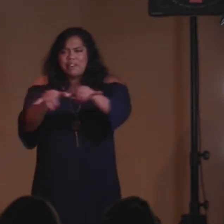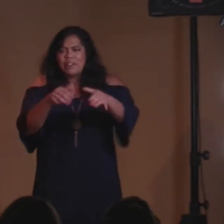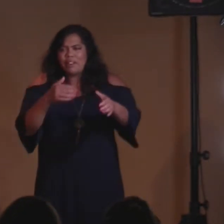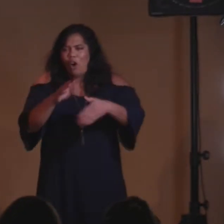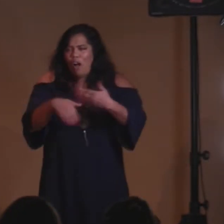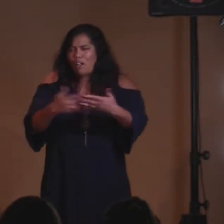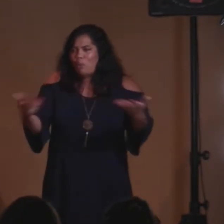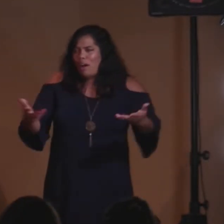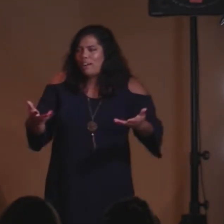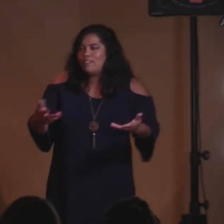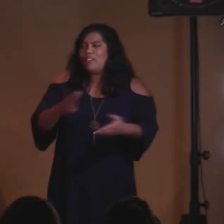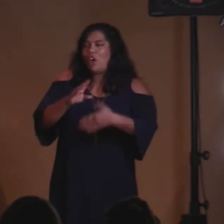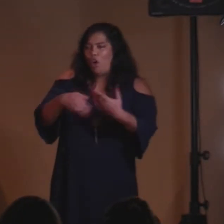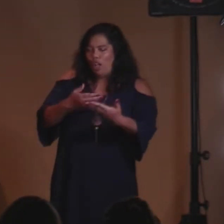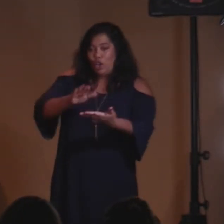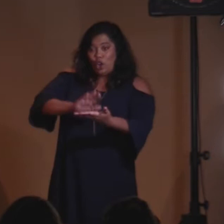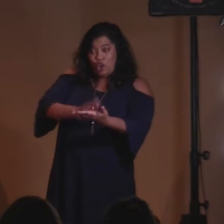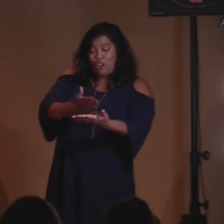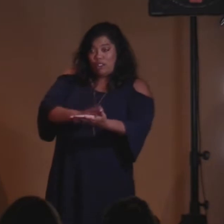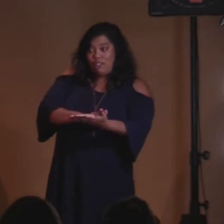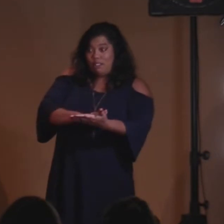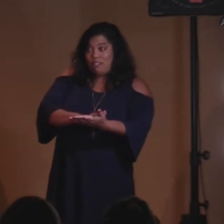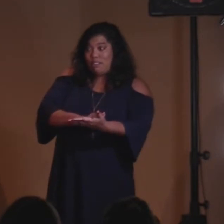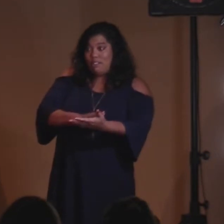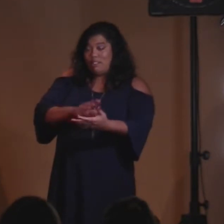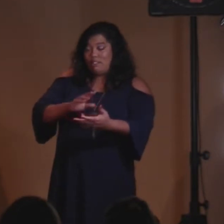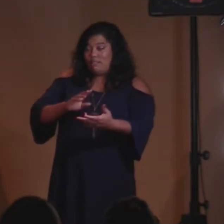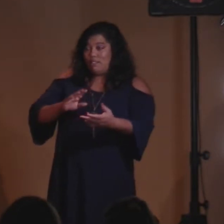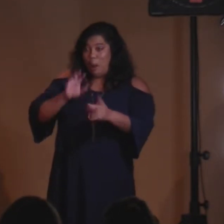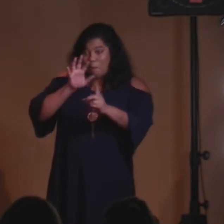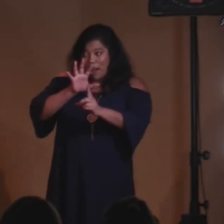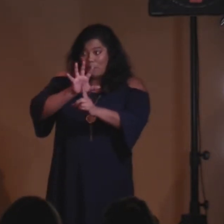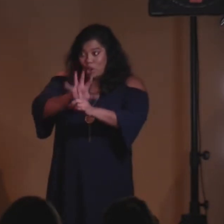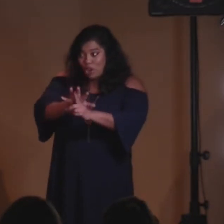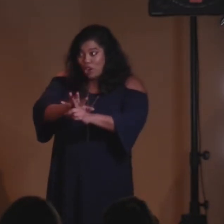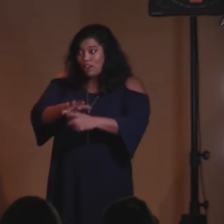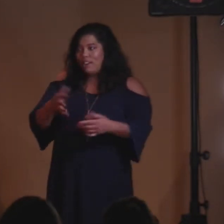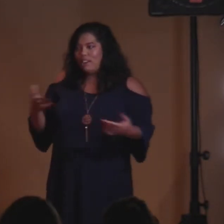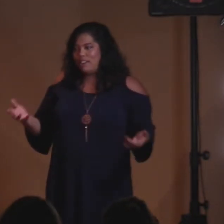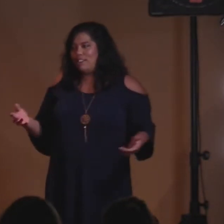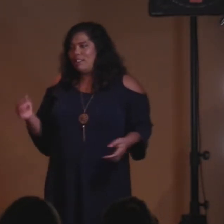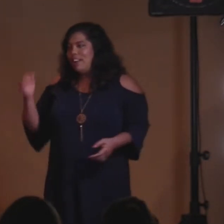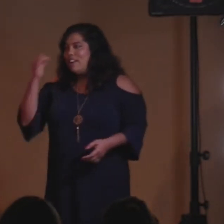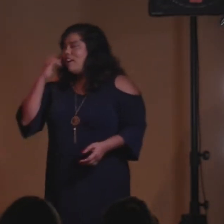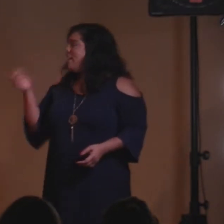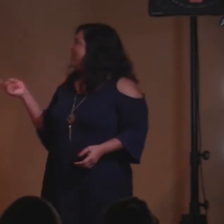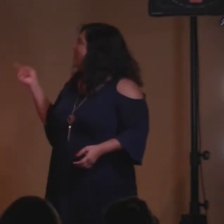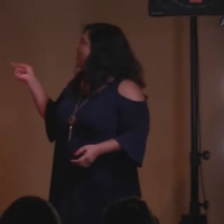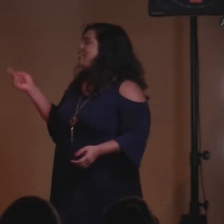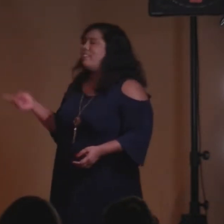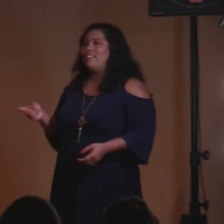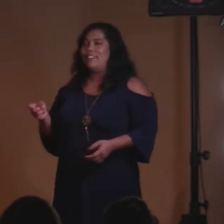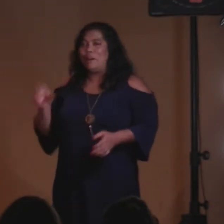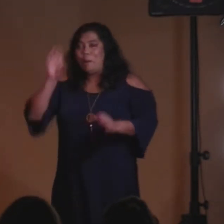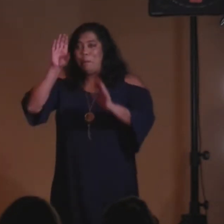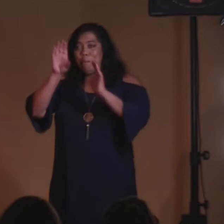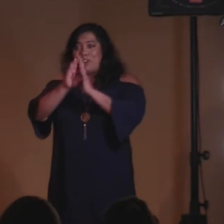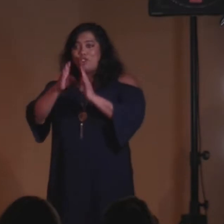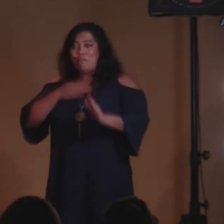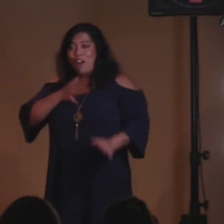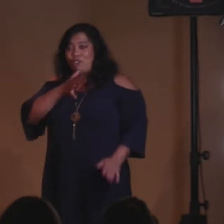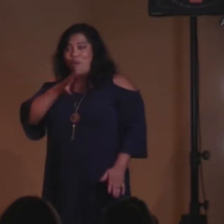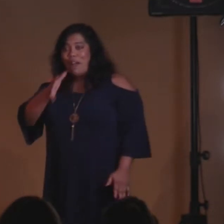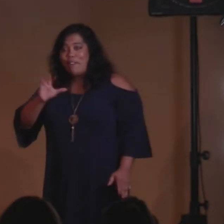Are they well-known chefs? Clearly. Or if I put my grandmother up there, y'all like, I don't know her.